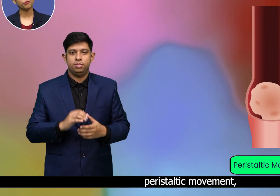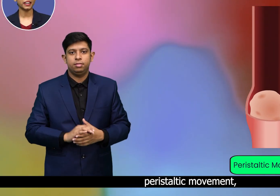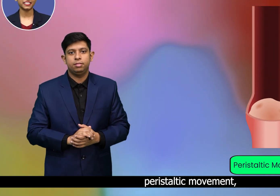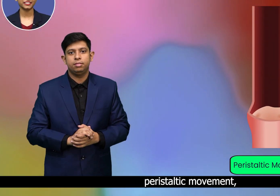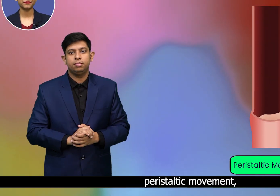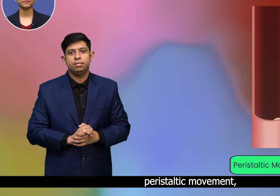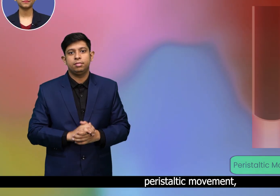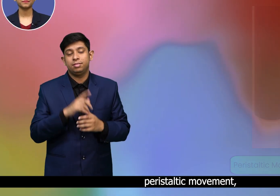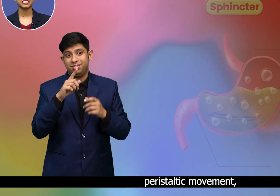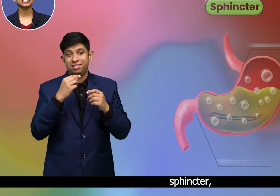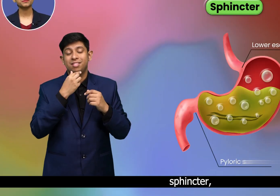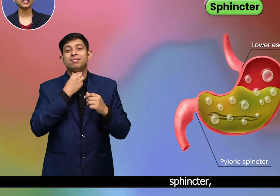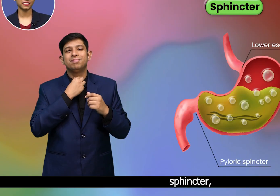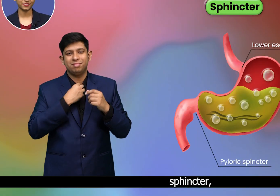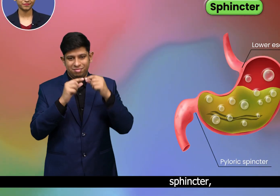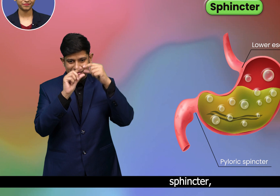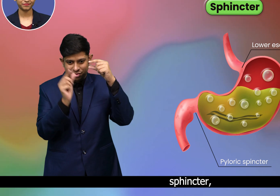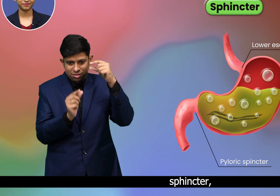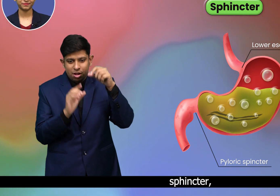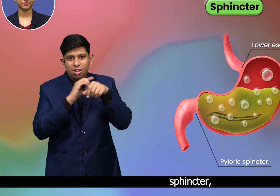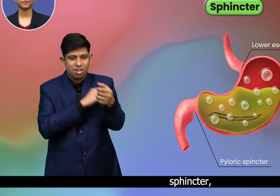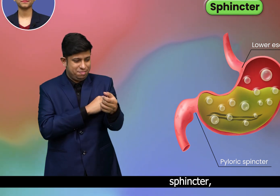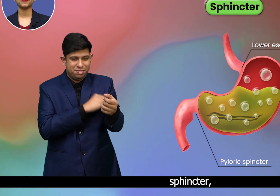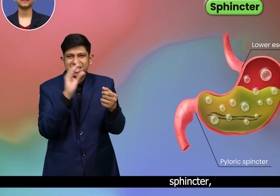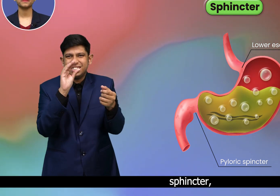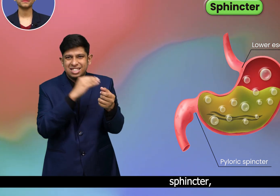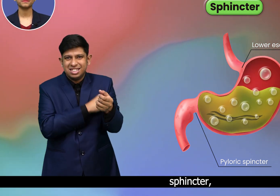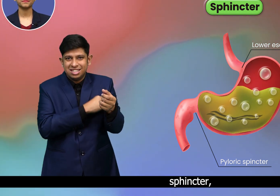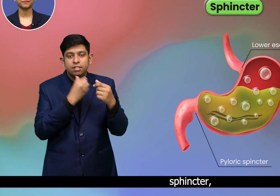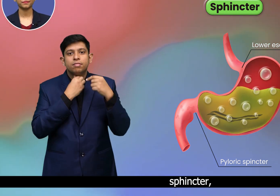peristaltic movement, sphincter,